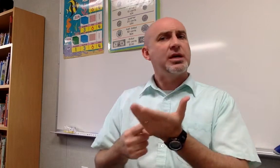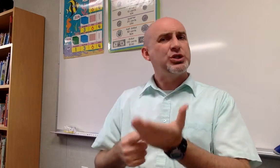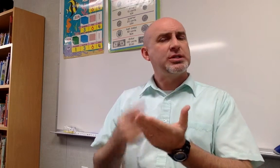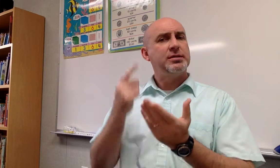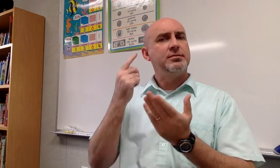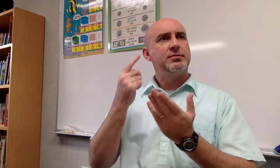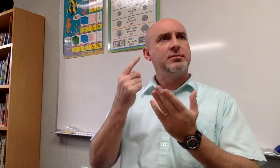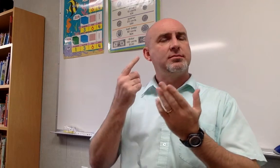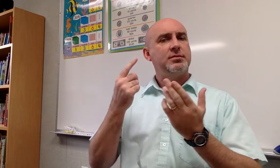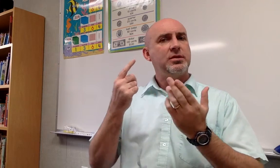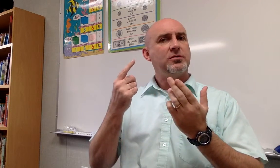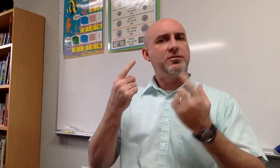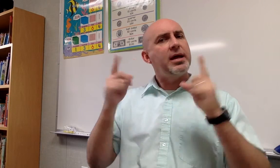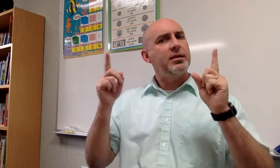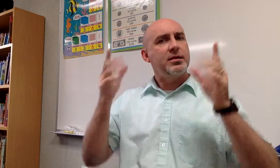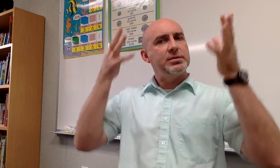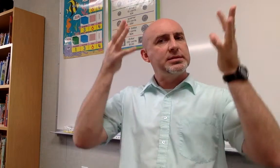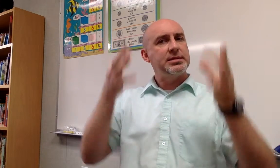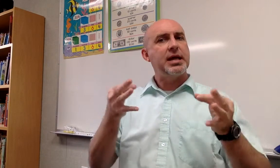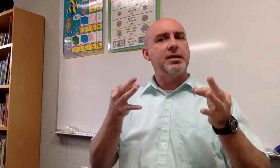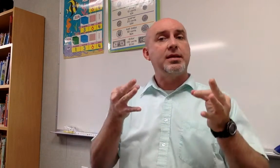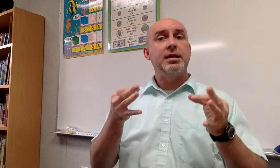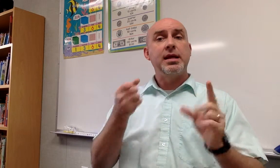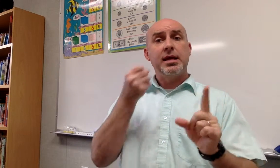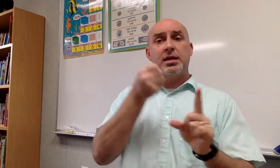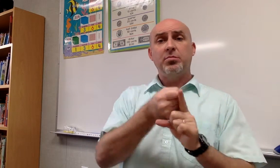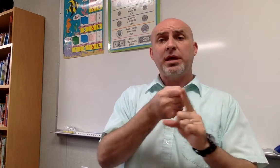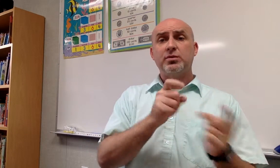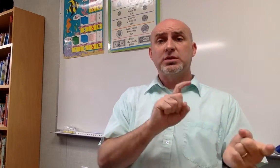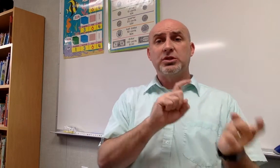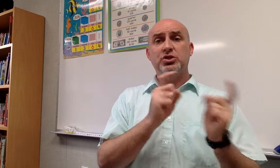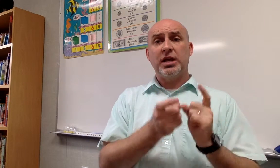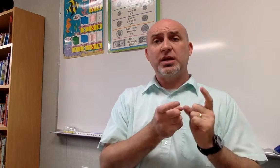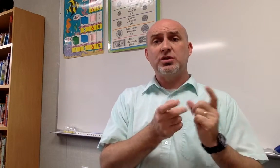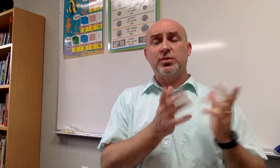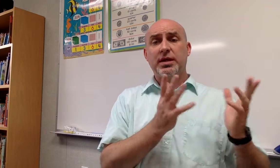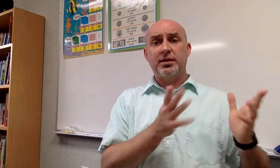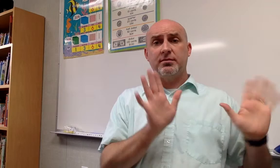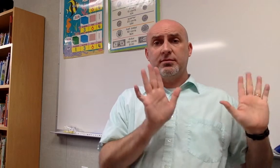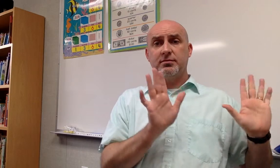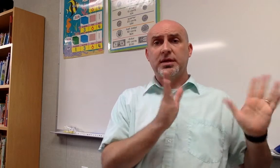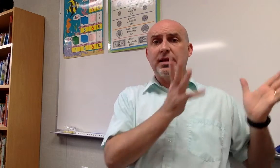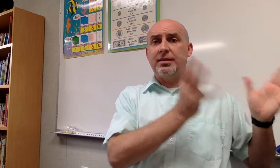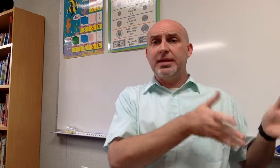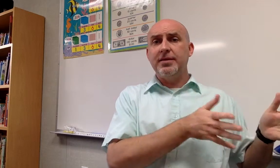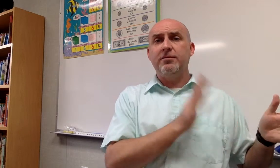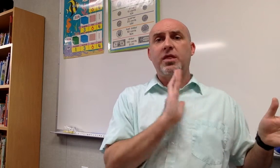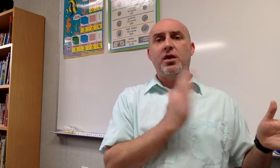discussion, and finally it was decided that Impact was going to change. They were kind of leave